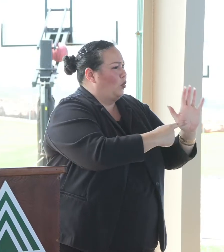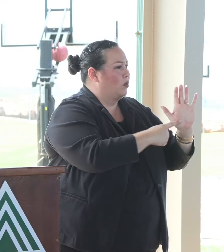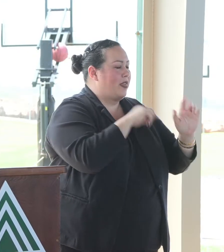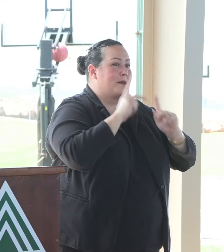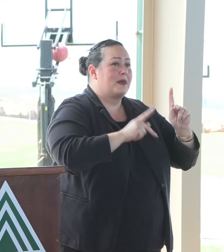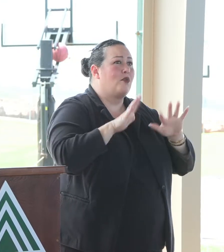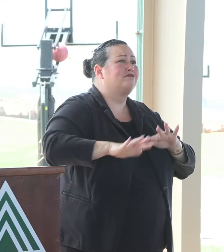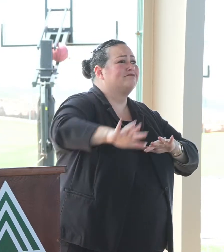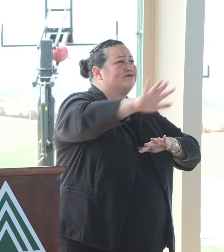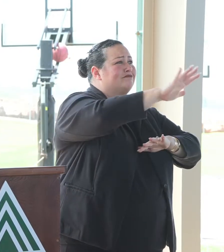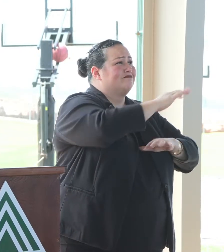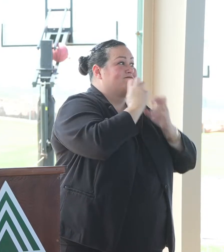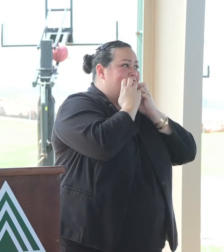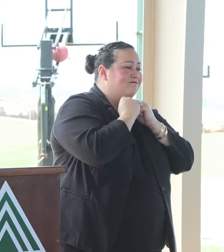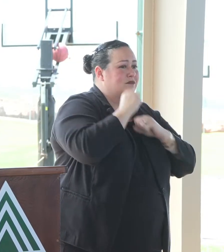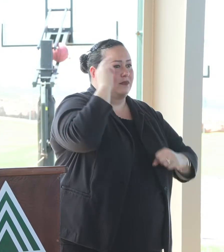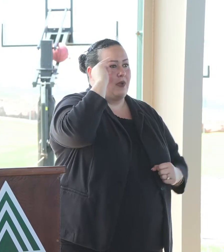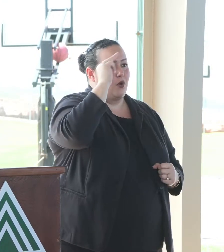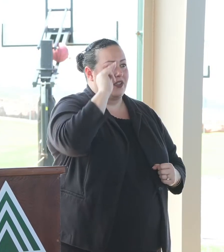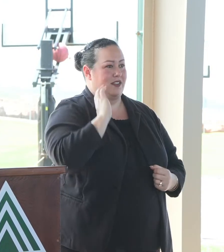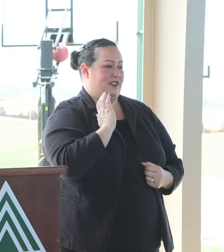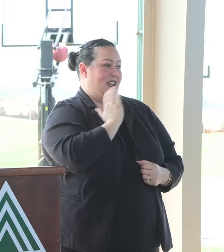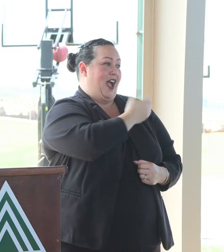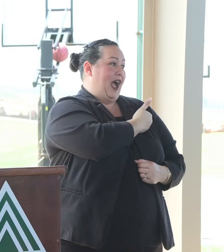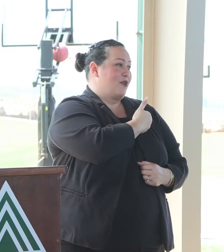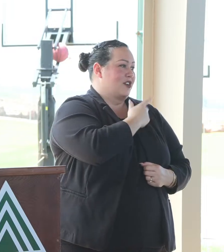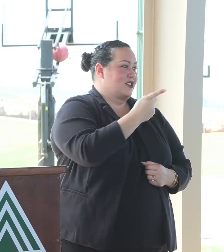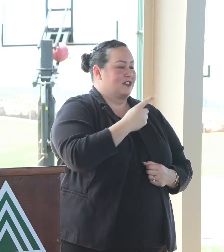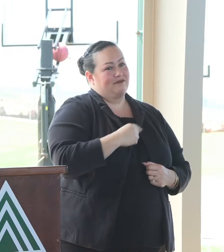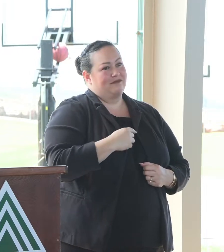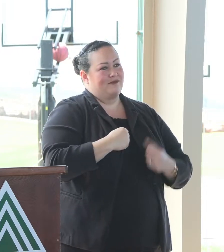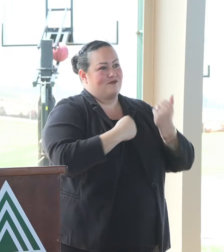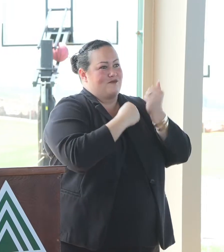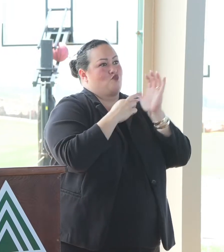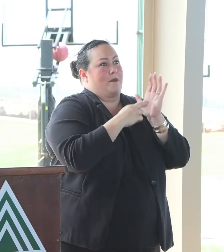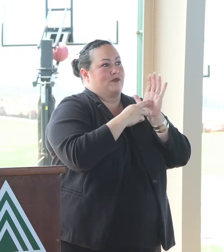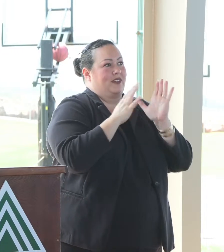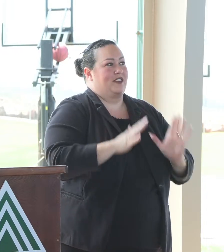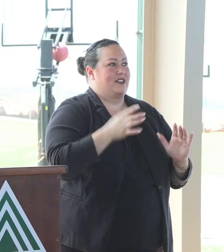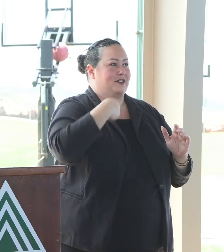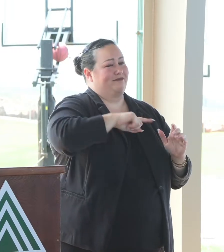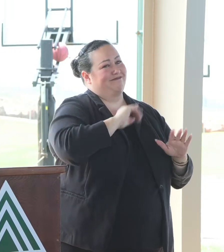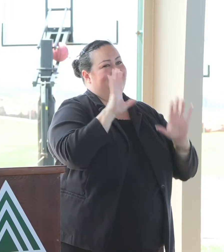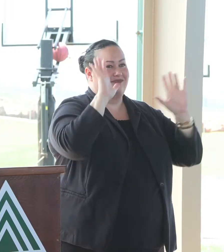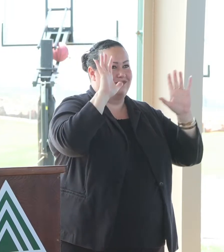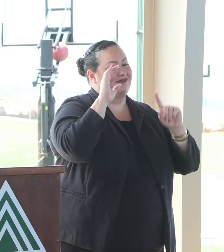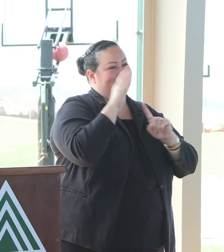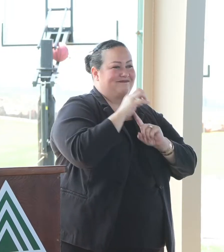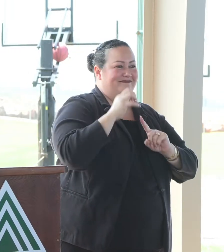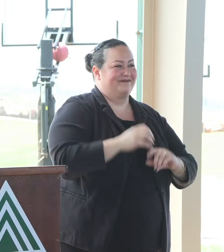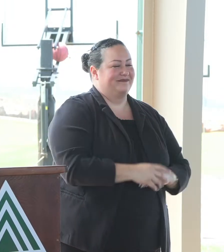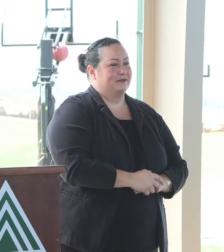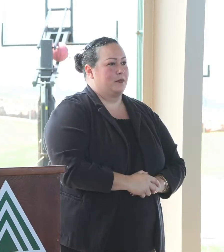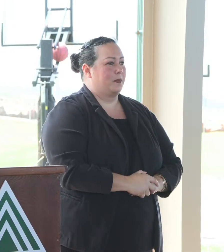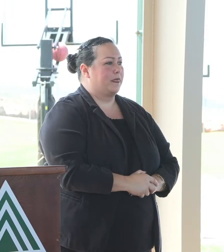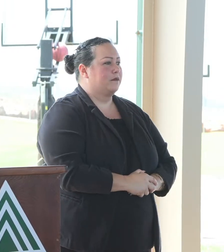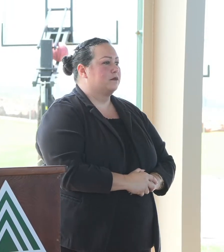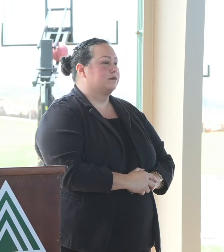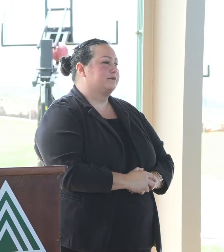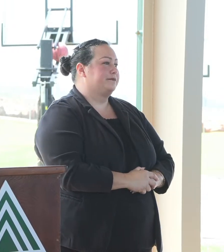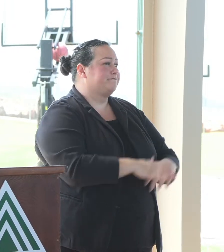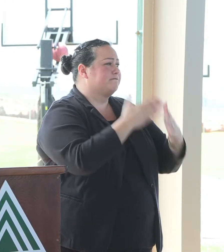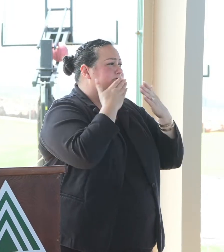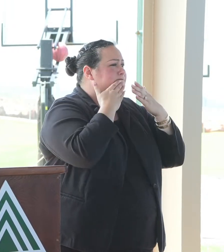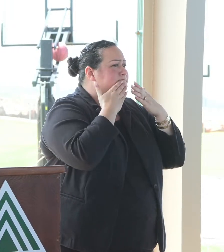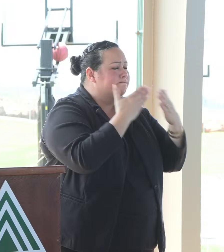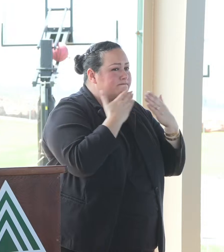Maui. And needless to say, our delegation are stars. So A couple comments of thanks first before we dive into